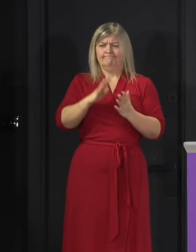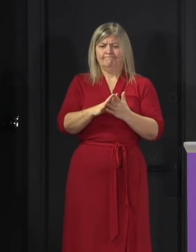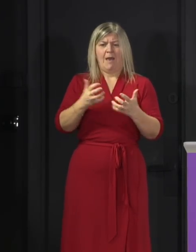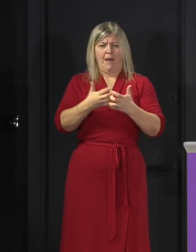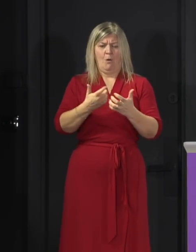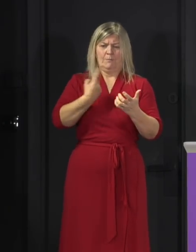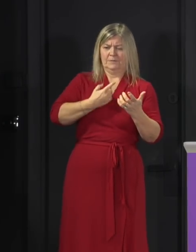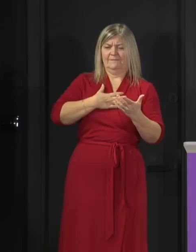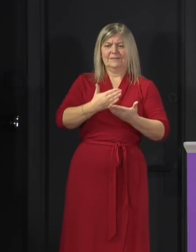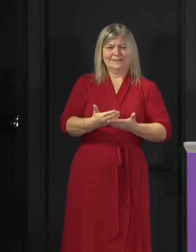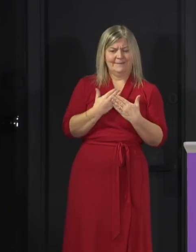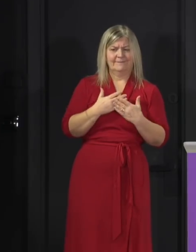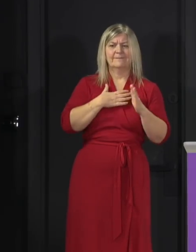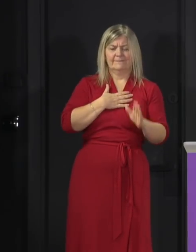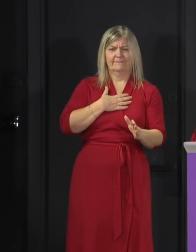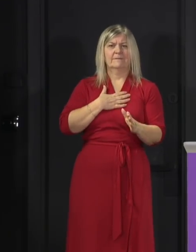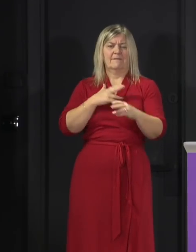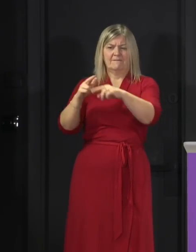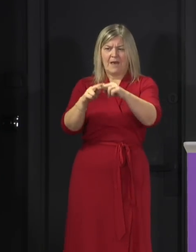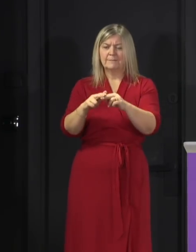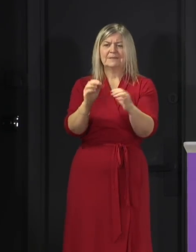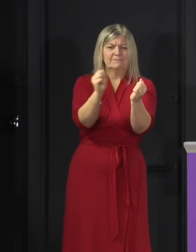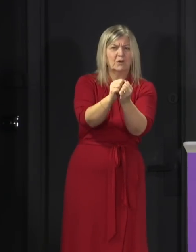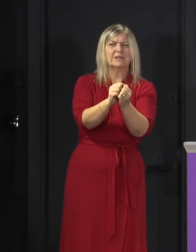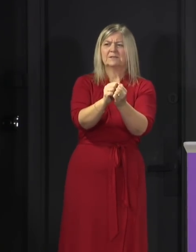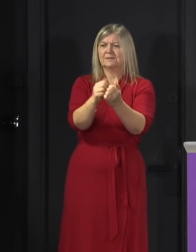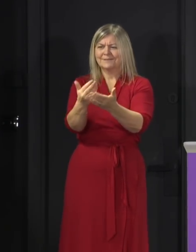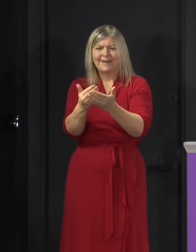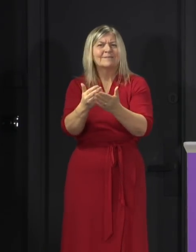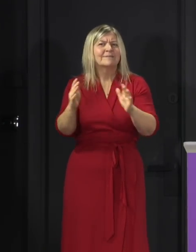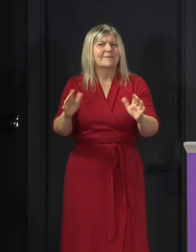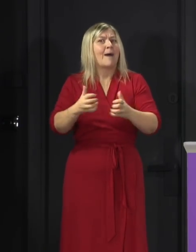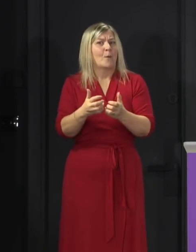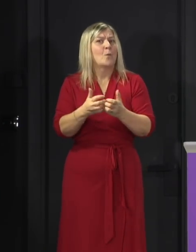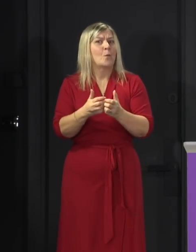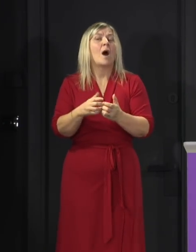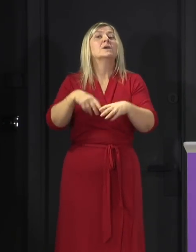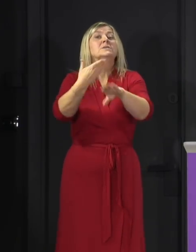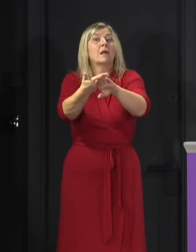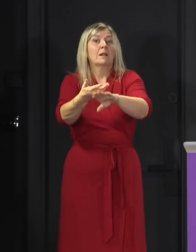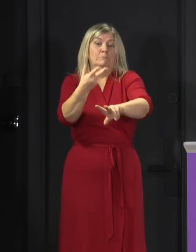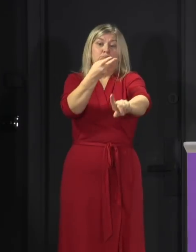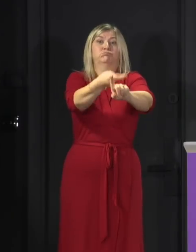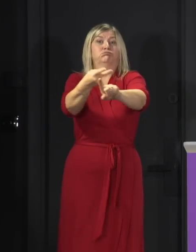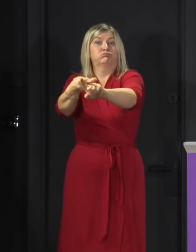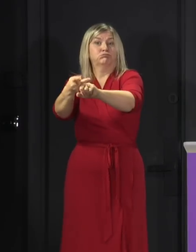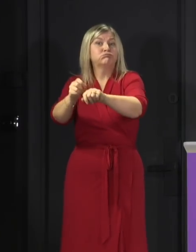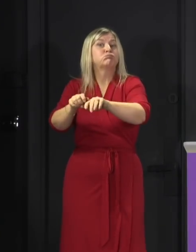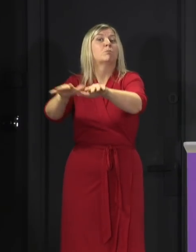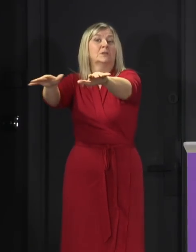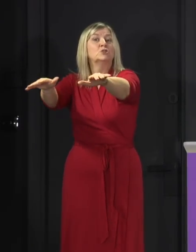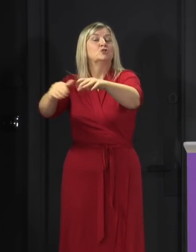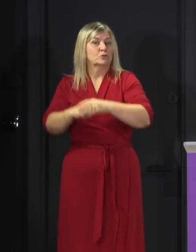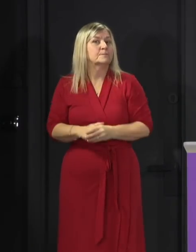safe and each other safe until the vaccination programme becomes much more widespread. So for the moment, that means